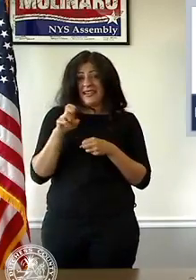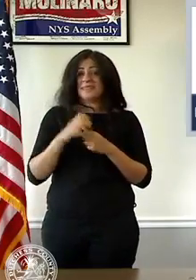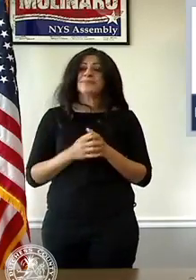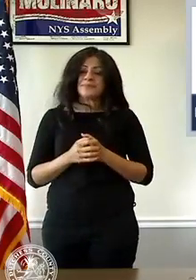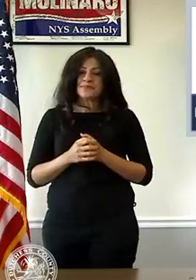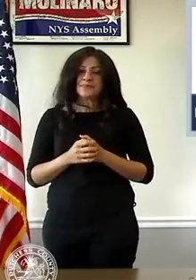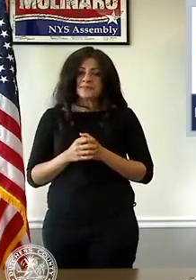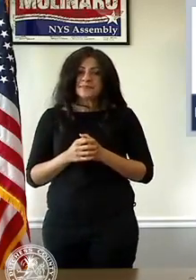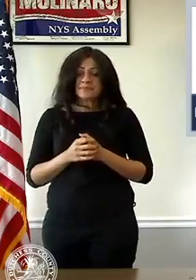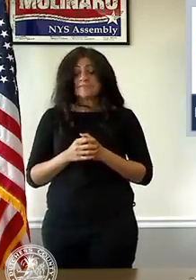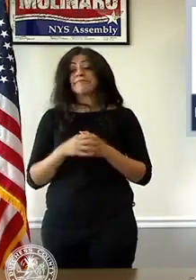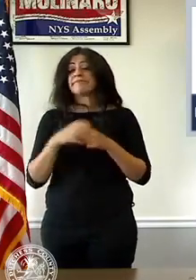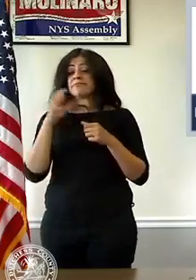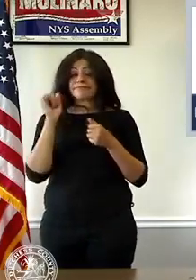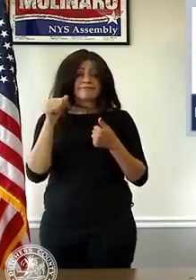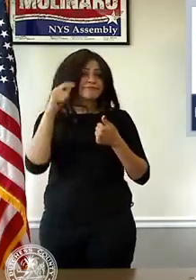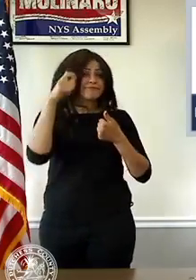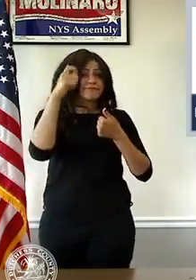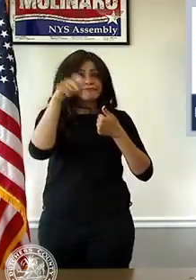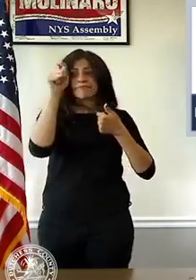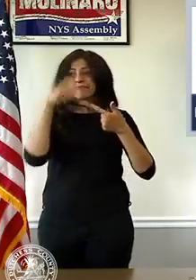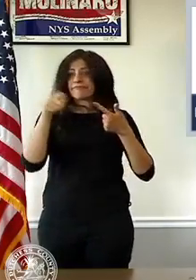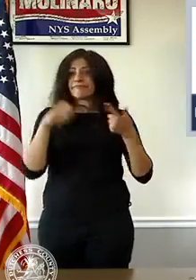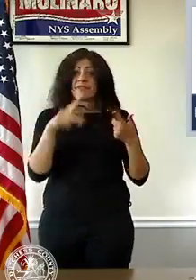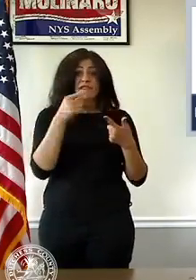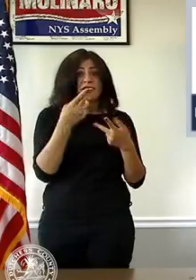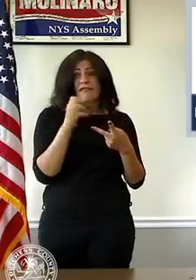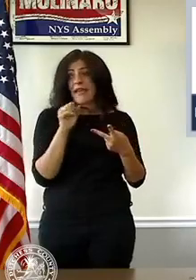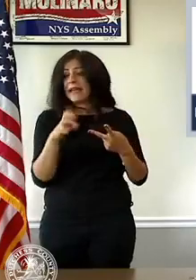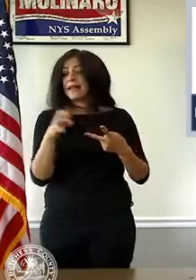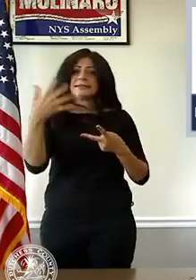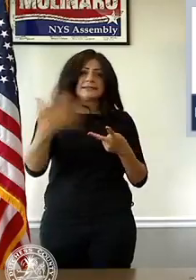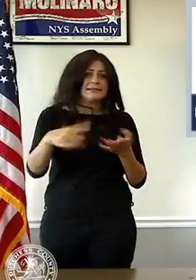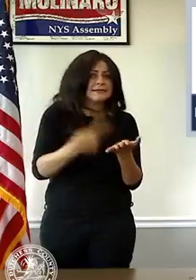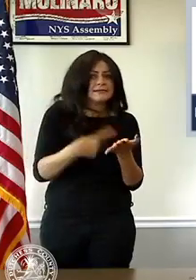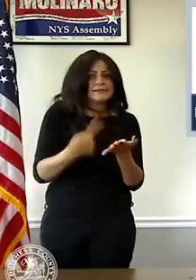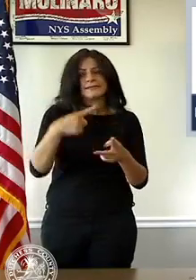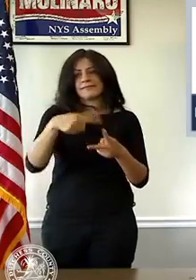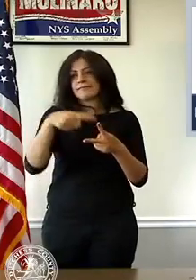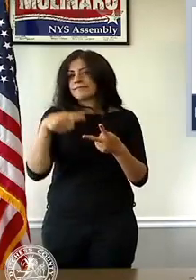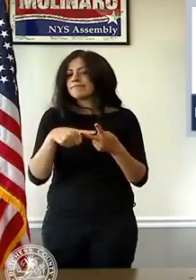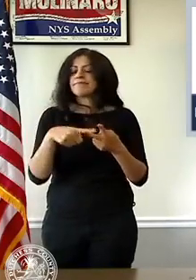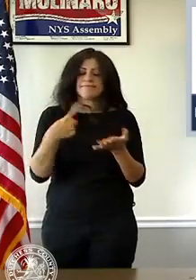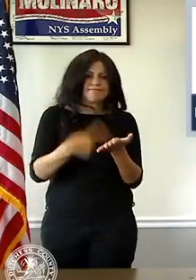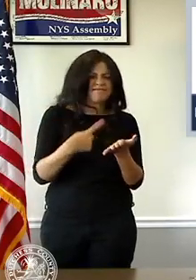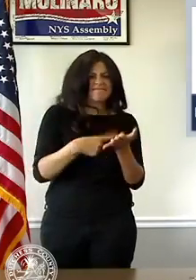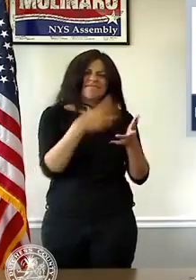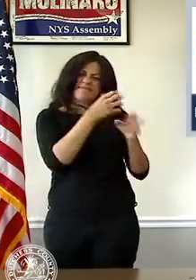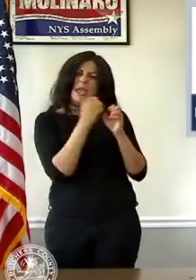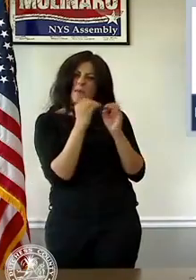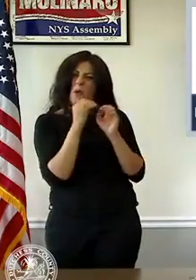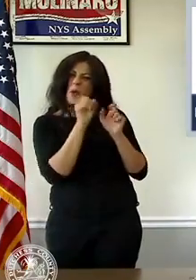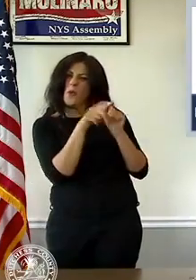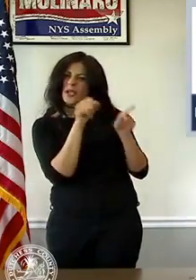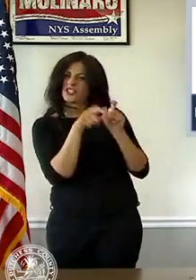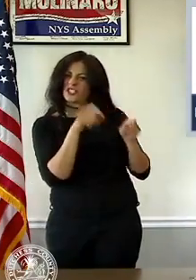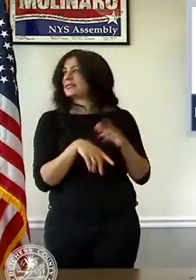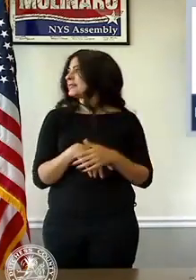PPE. We've gone through the phases, talked a little bit about where we are with all of that. We're going to continue to get through